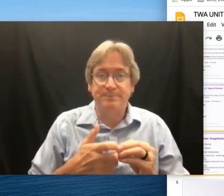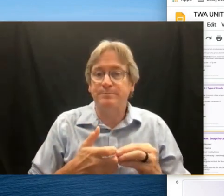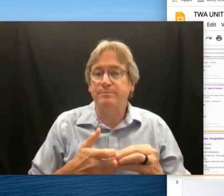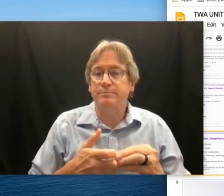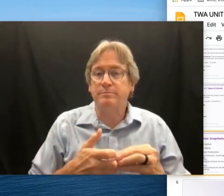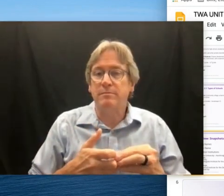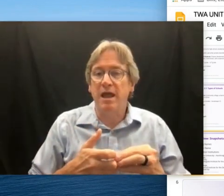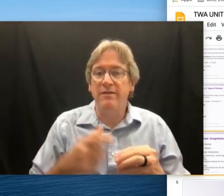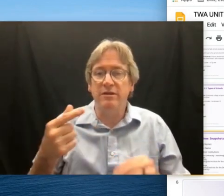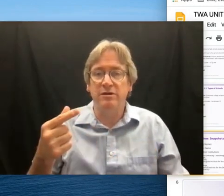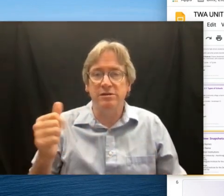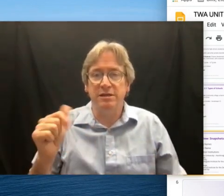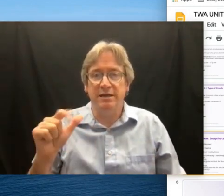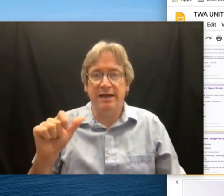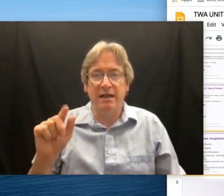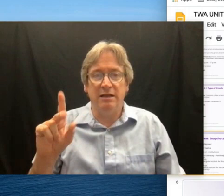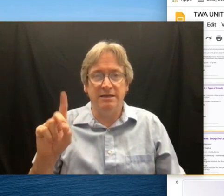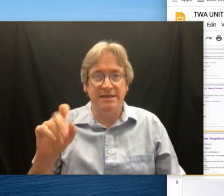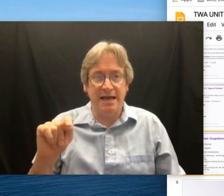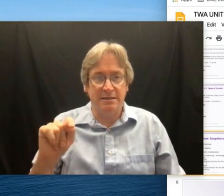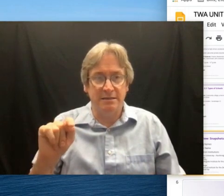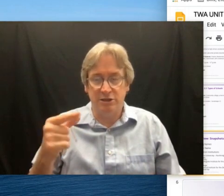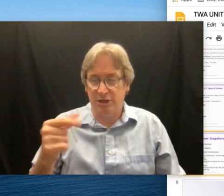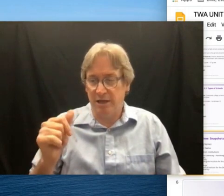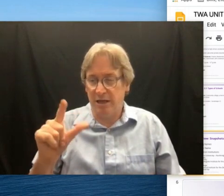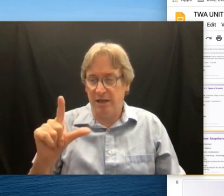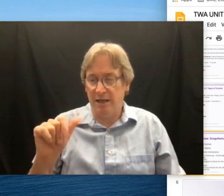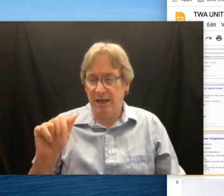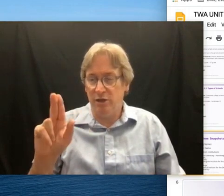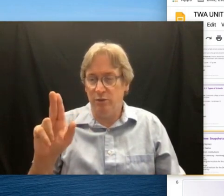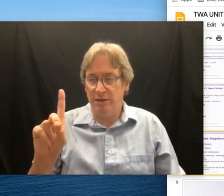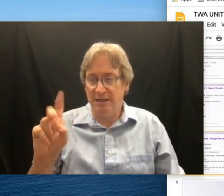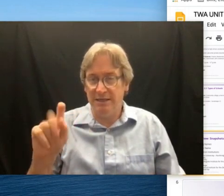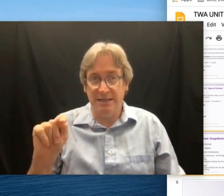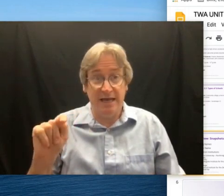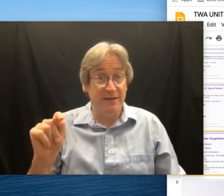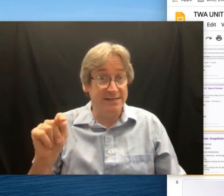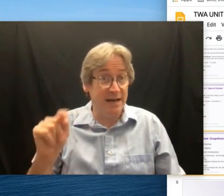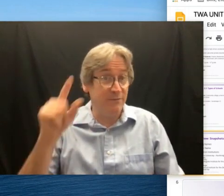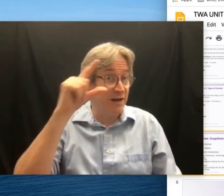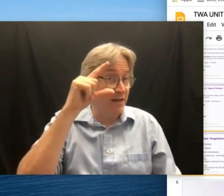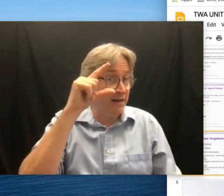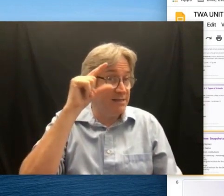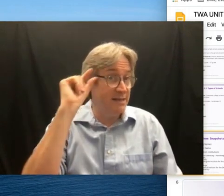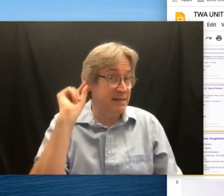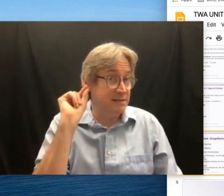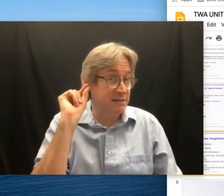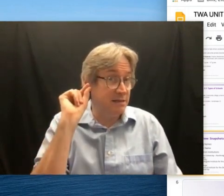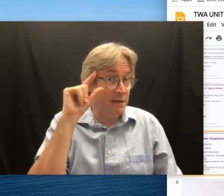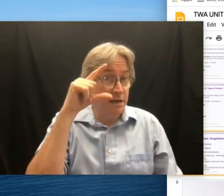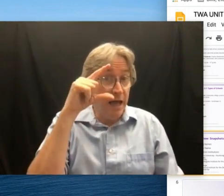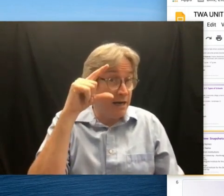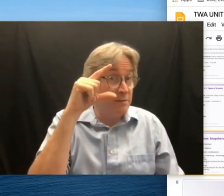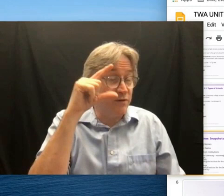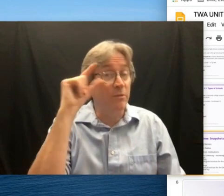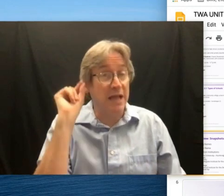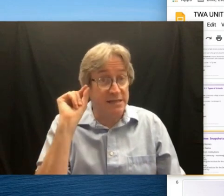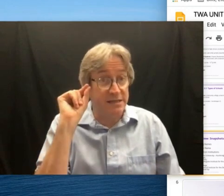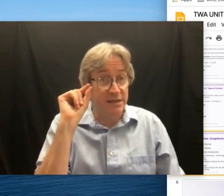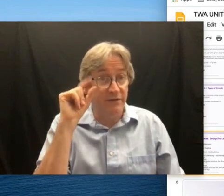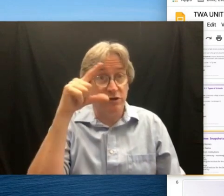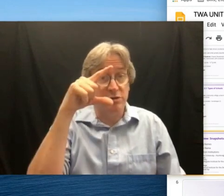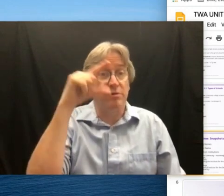Technology. And then there's Gallaudet, Gaudet, and the sign name for Gallaudet is this. And it comes